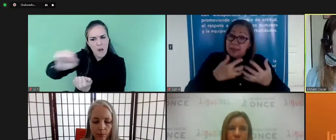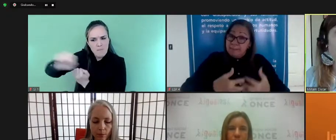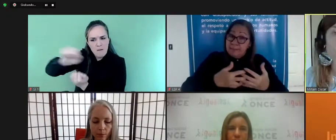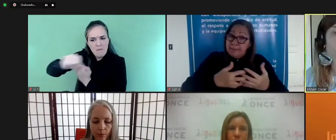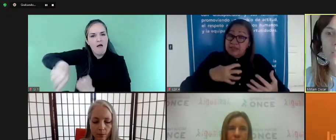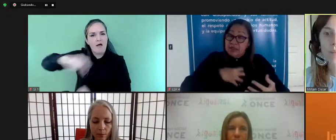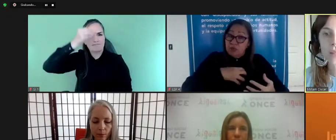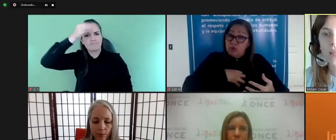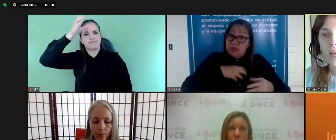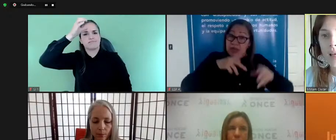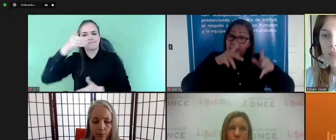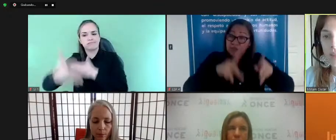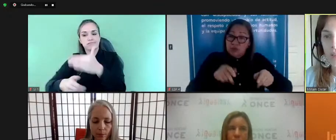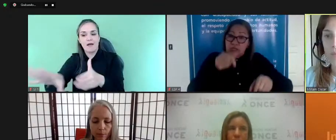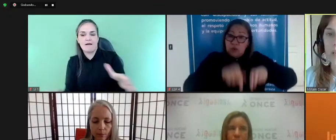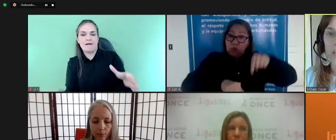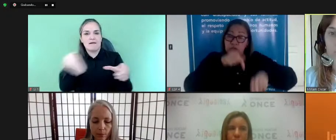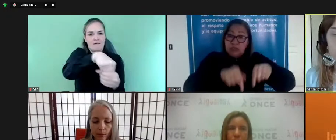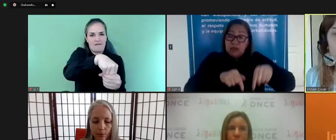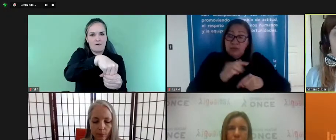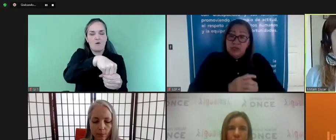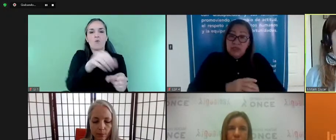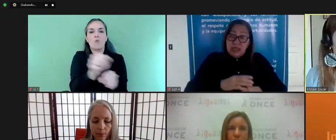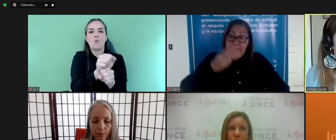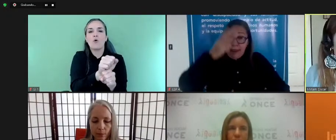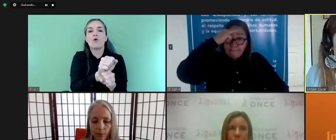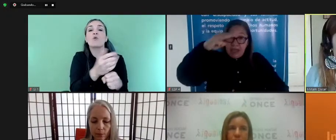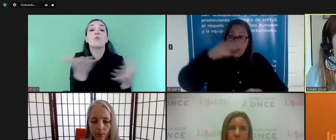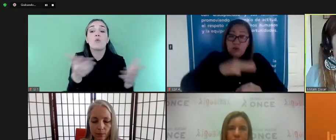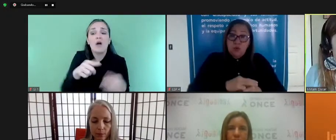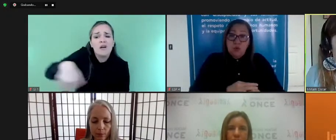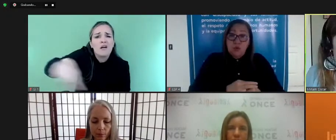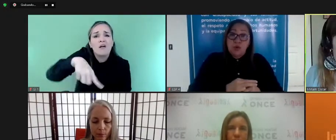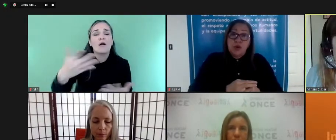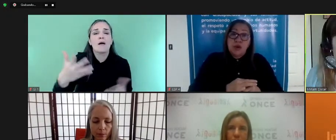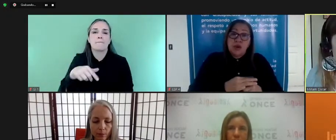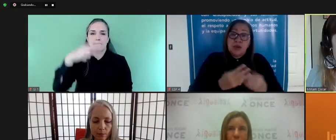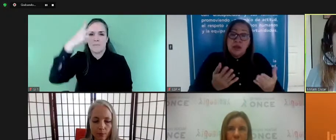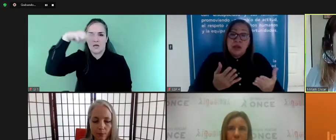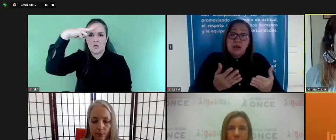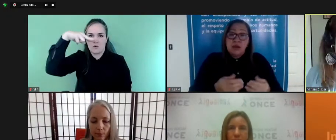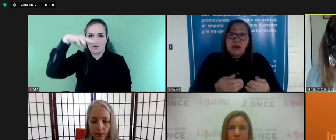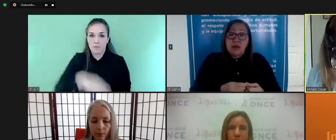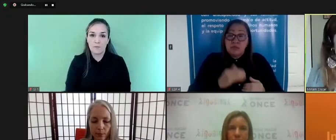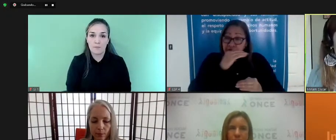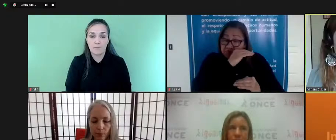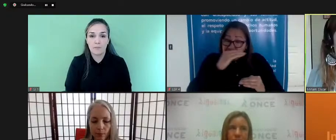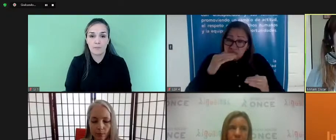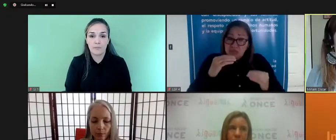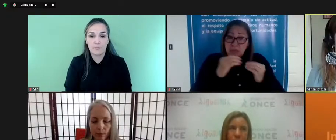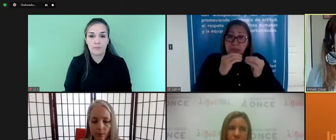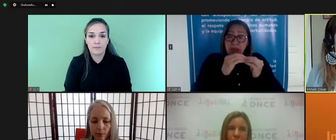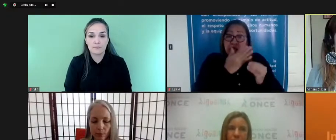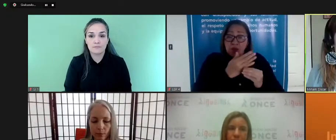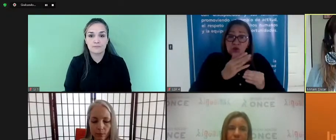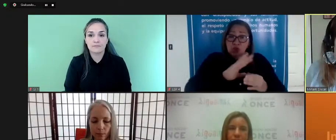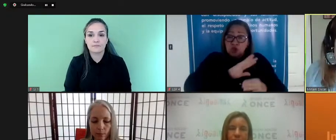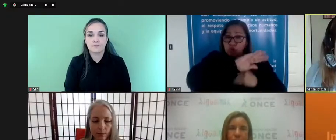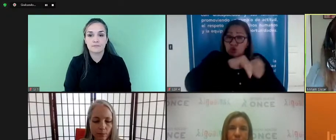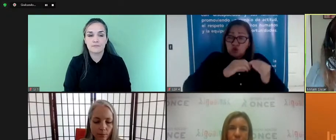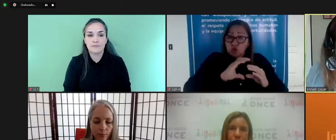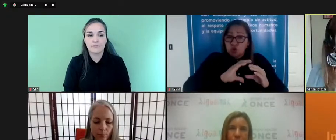favor of entrepreneurship of persons with disabilities in mexico and in a more horizontal